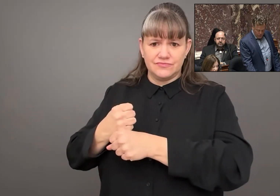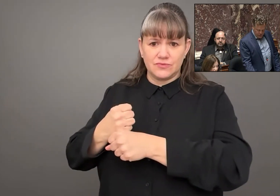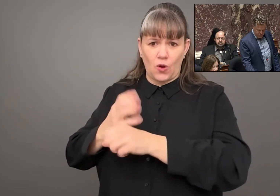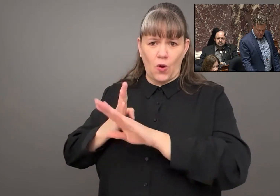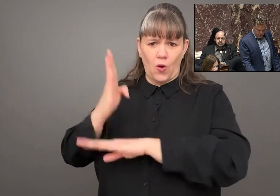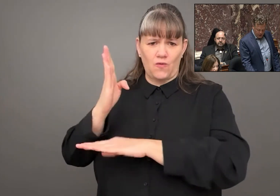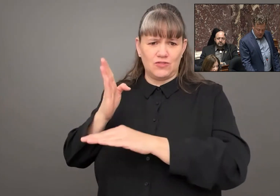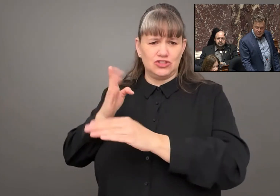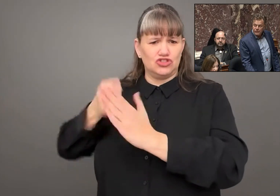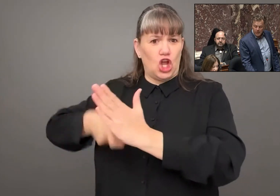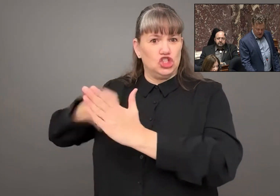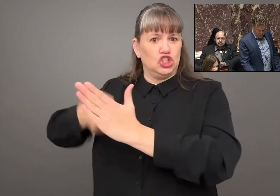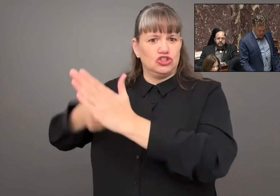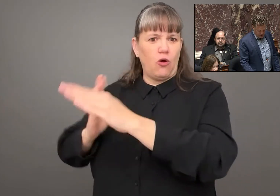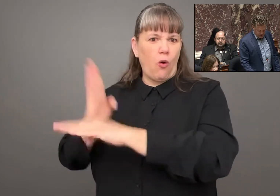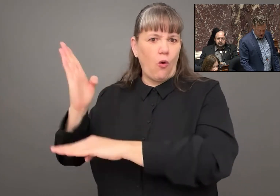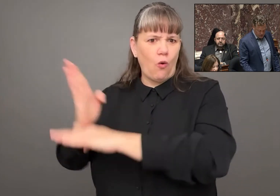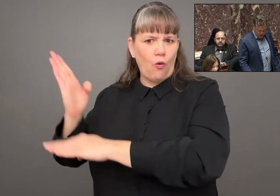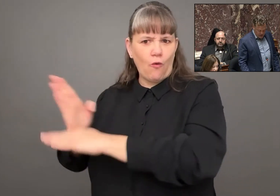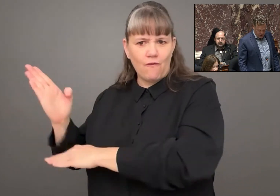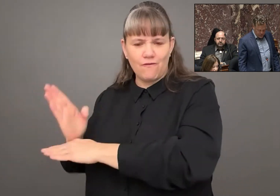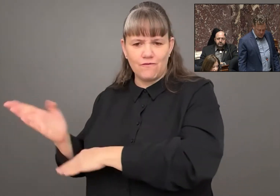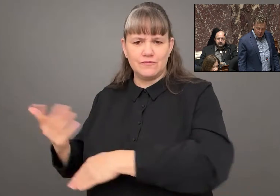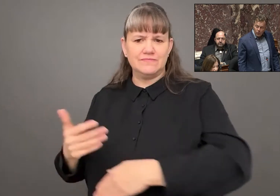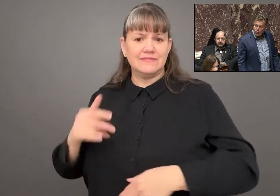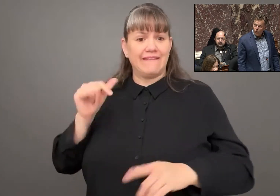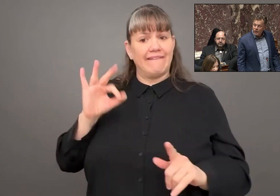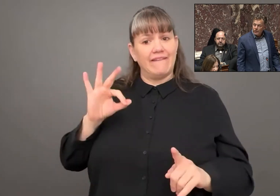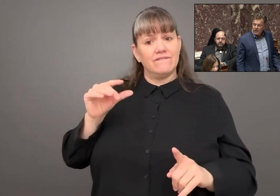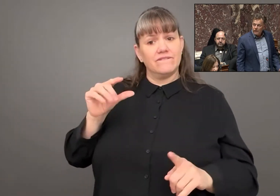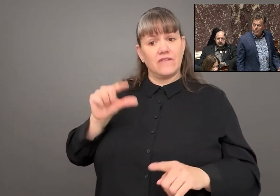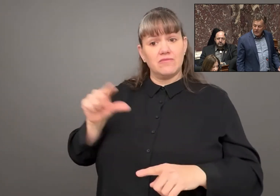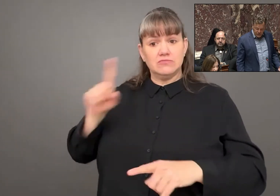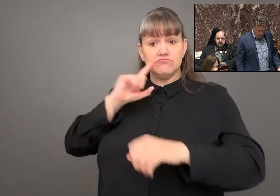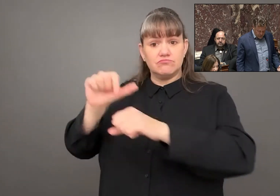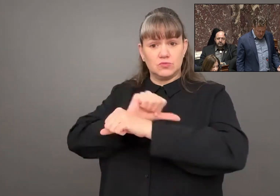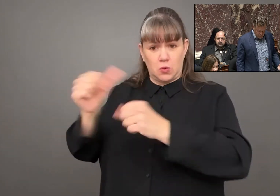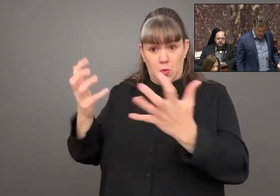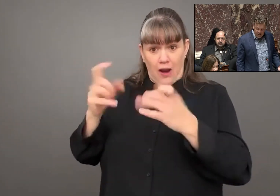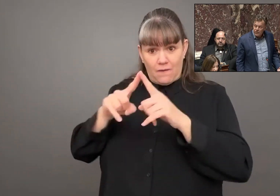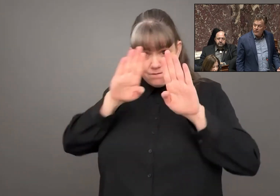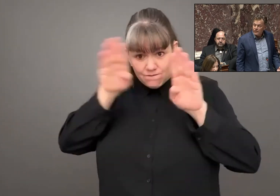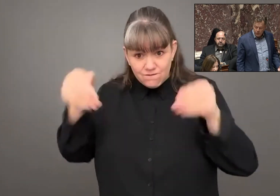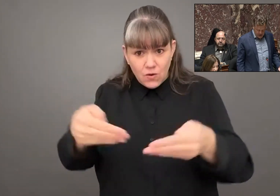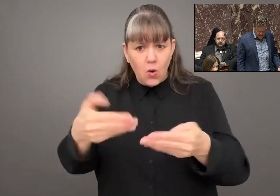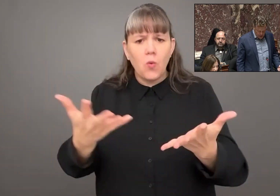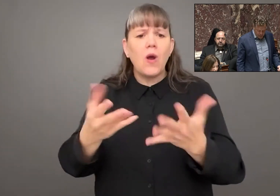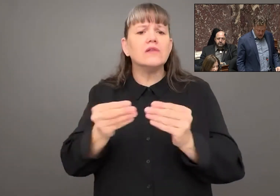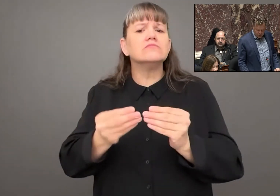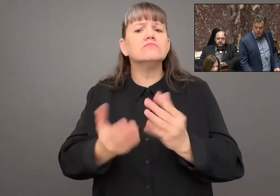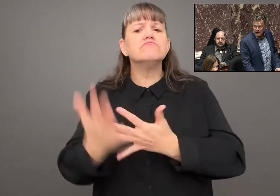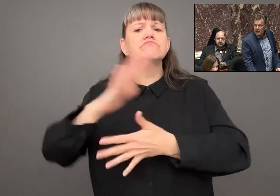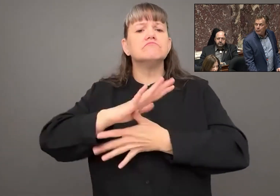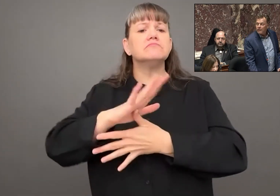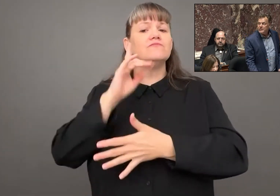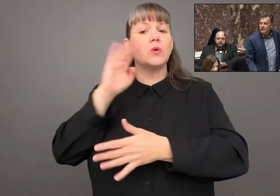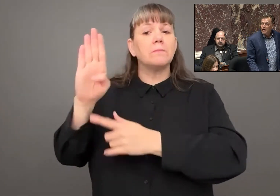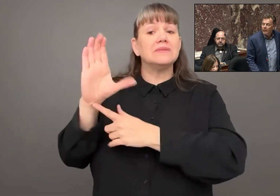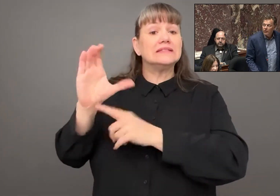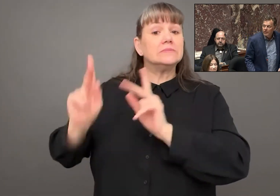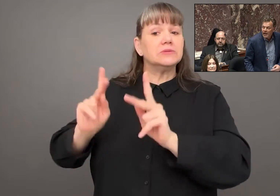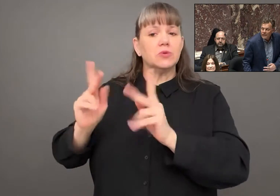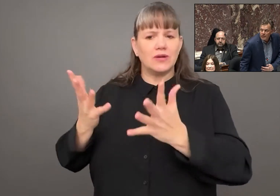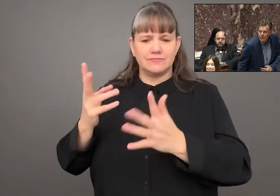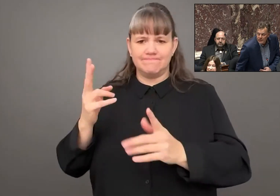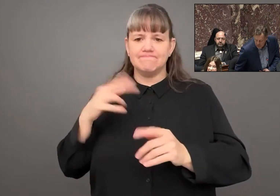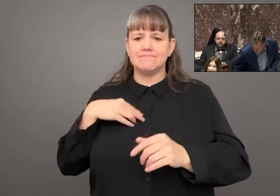government's focus, my question for the minister is, when will you give the BCUC some teeth so it can take a bite out of blatant profiteering